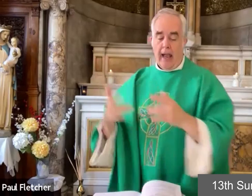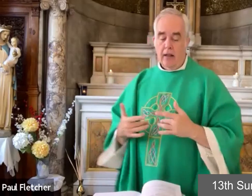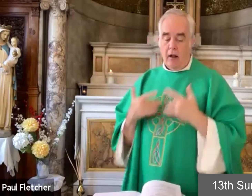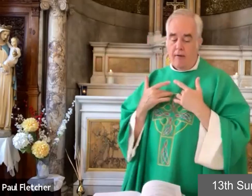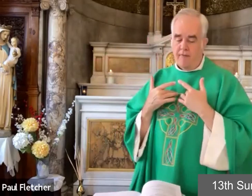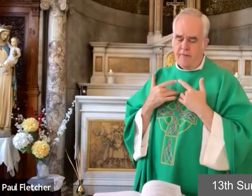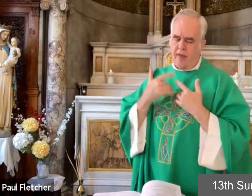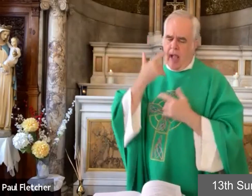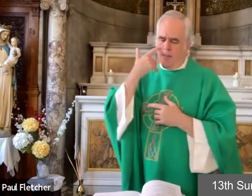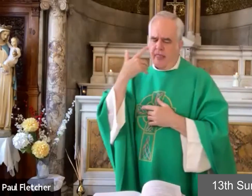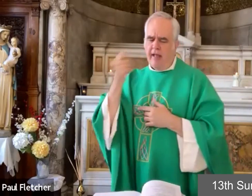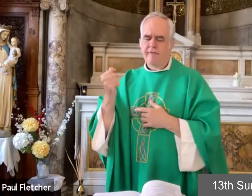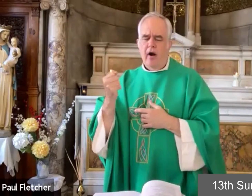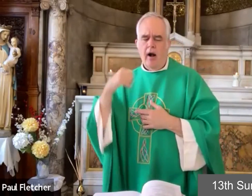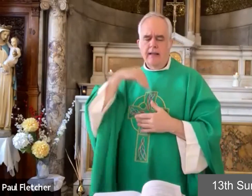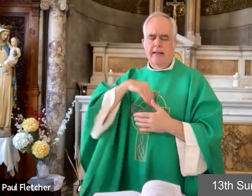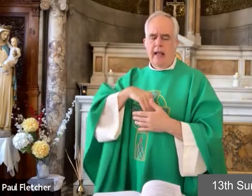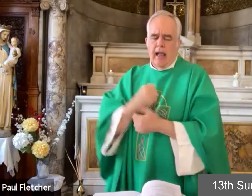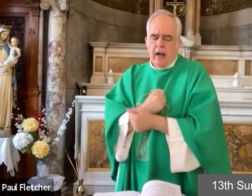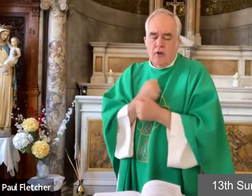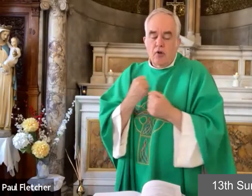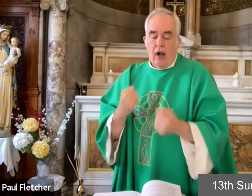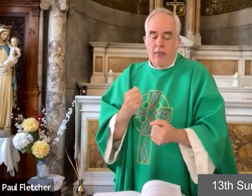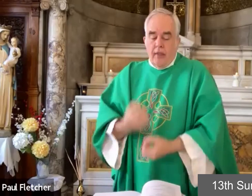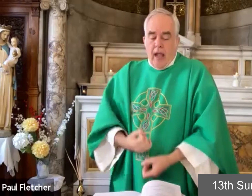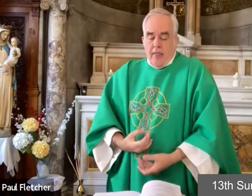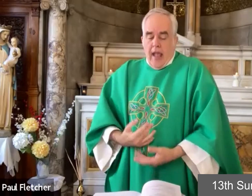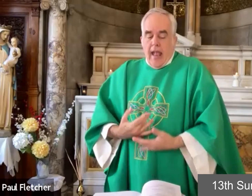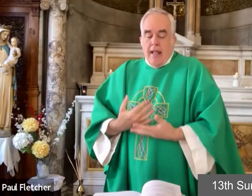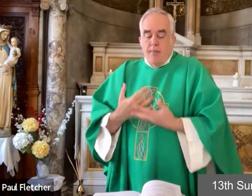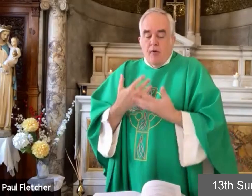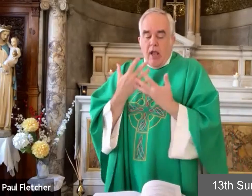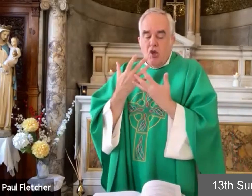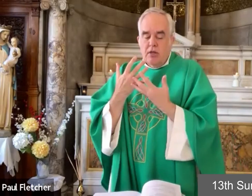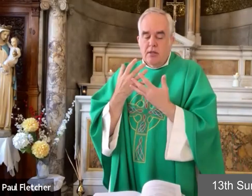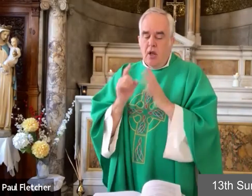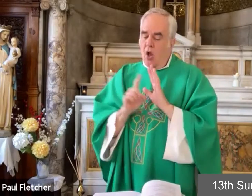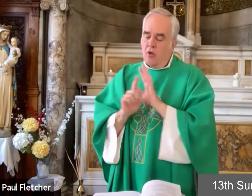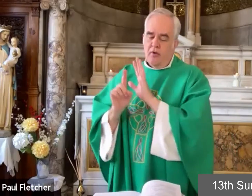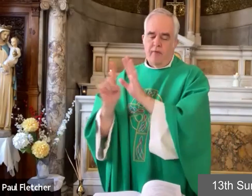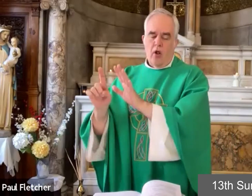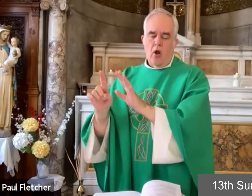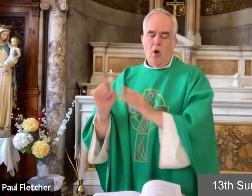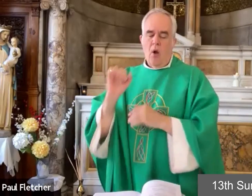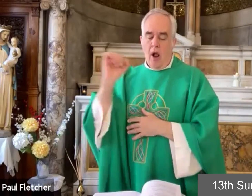in life, as they find the inner strength, the inspiration to follow